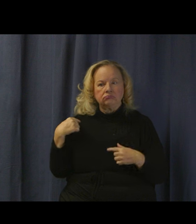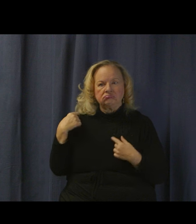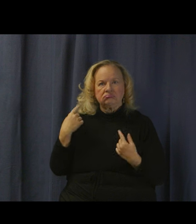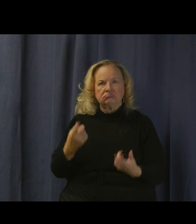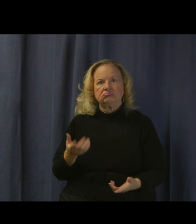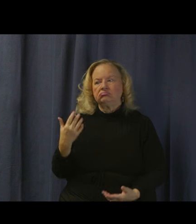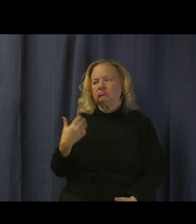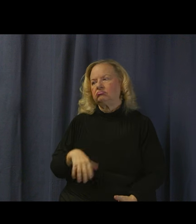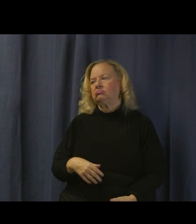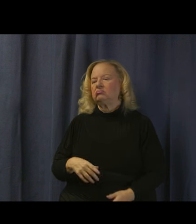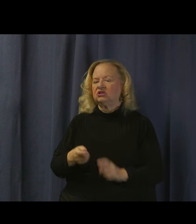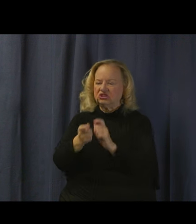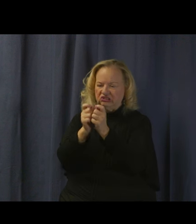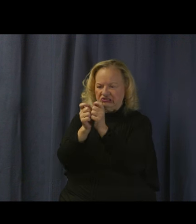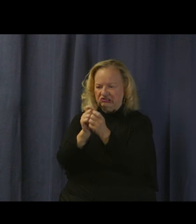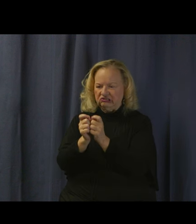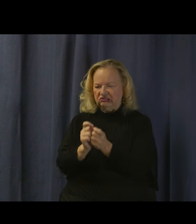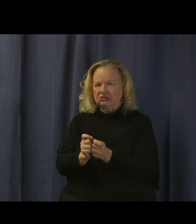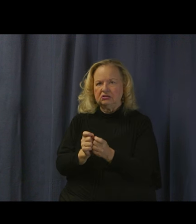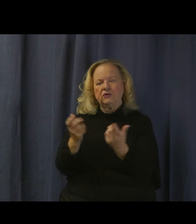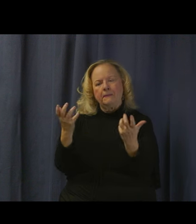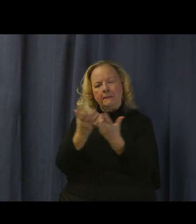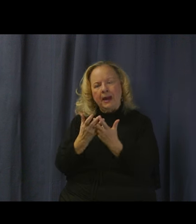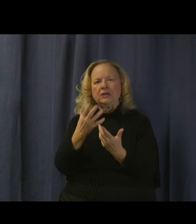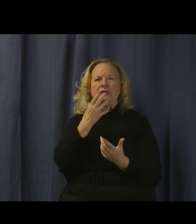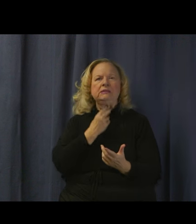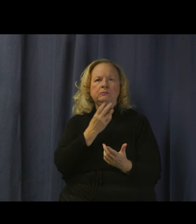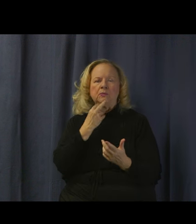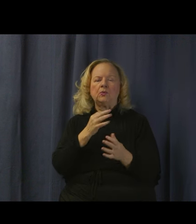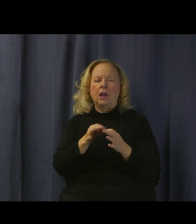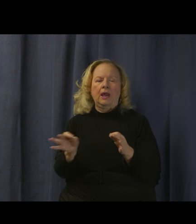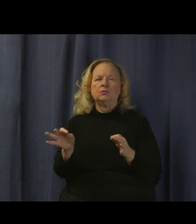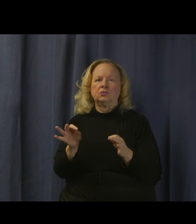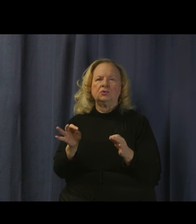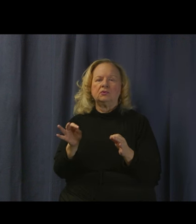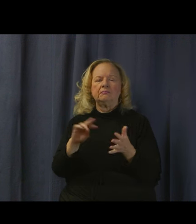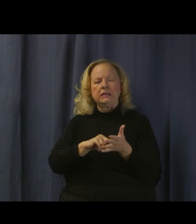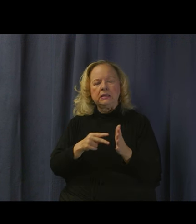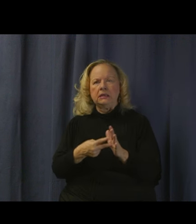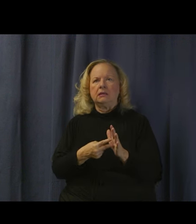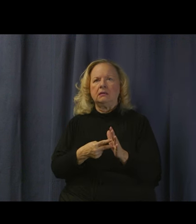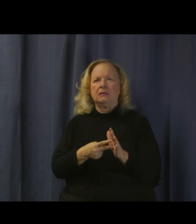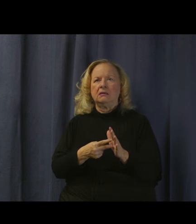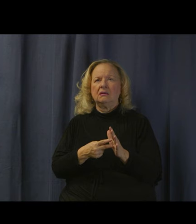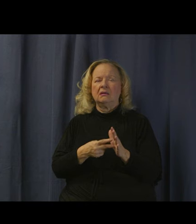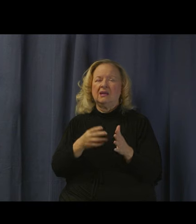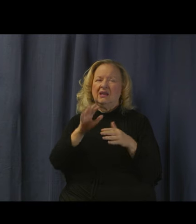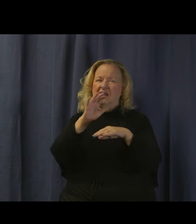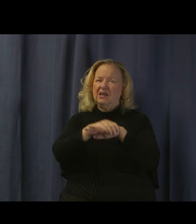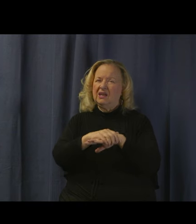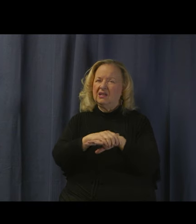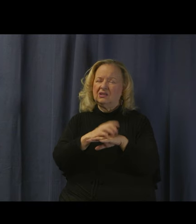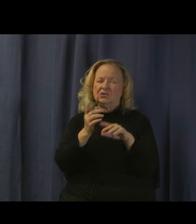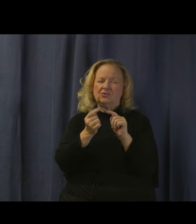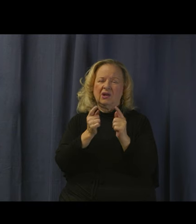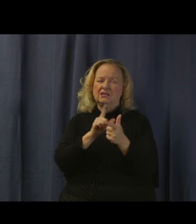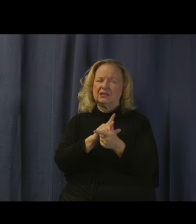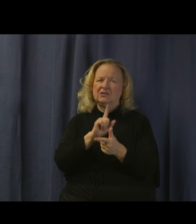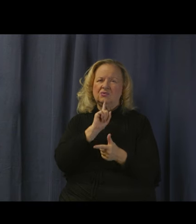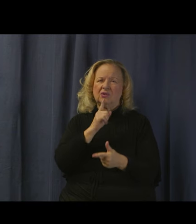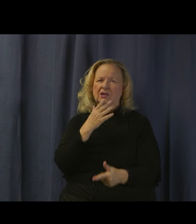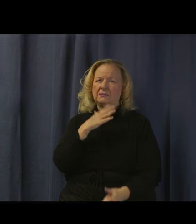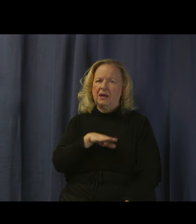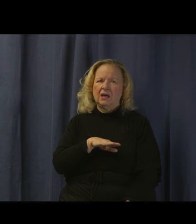different things, but you will not believe how bad the English translation really is, especially in the